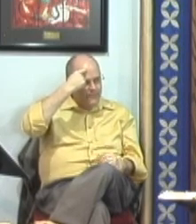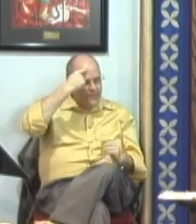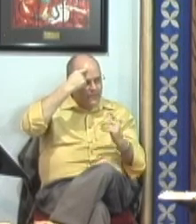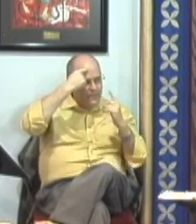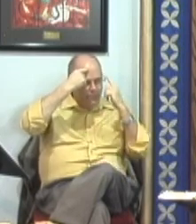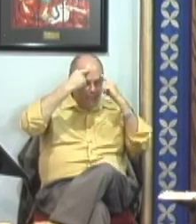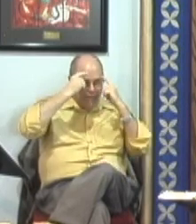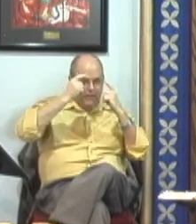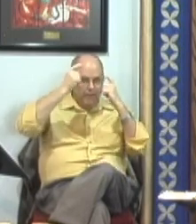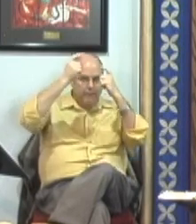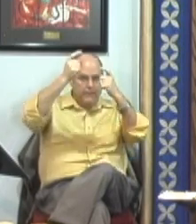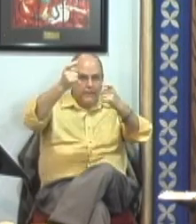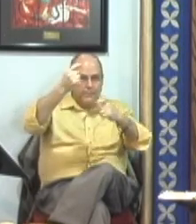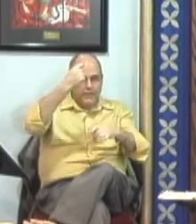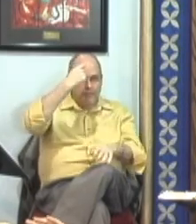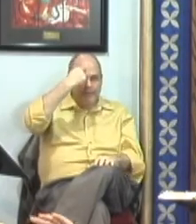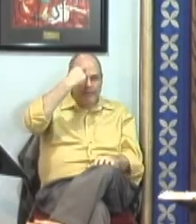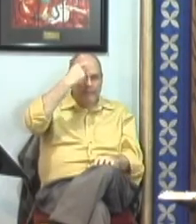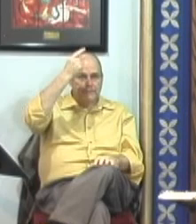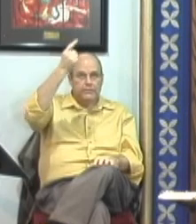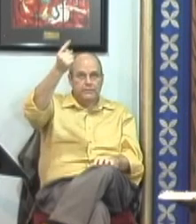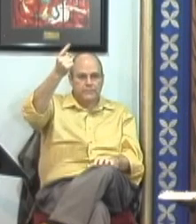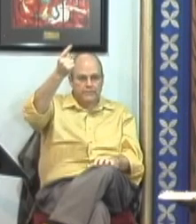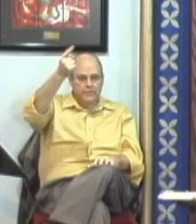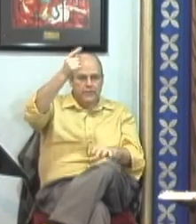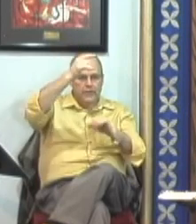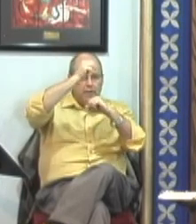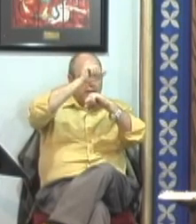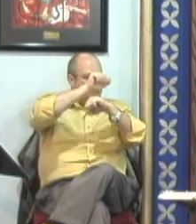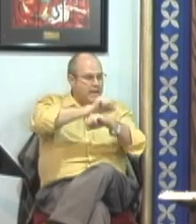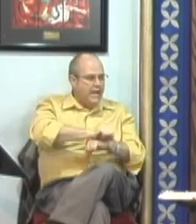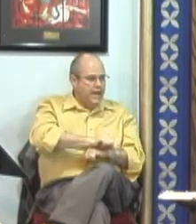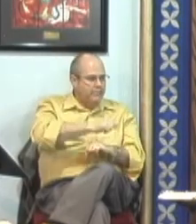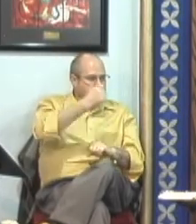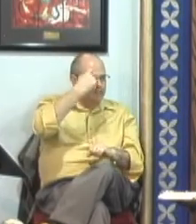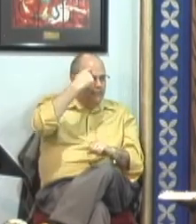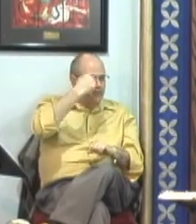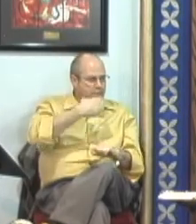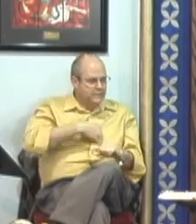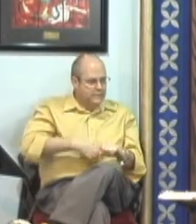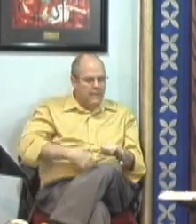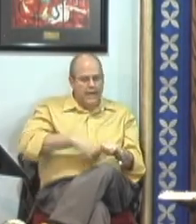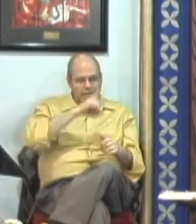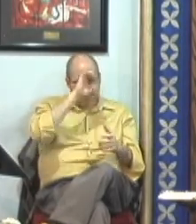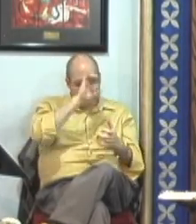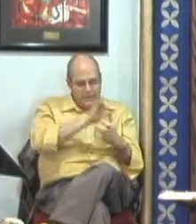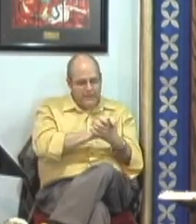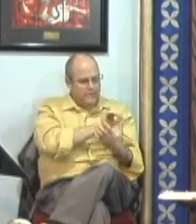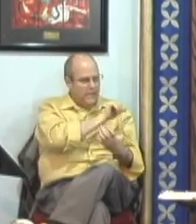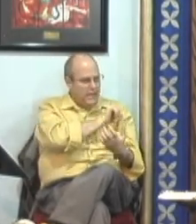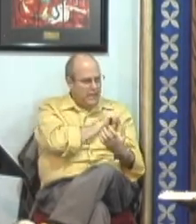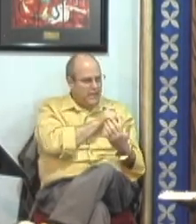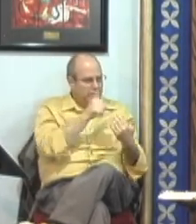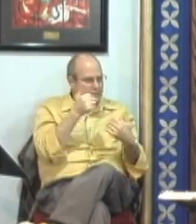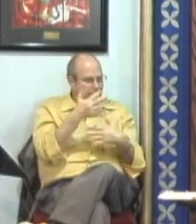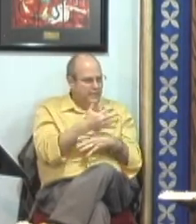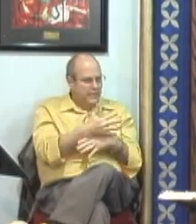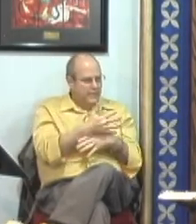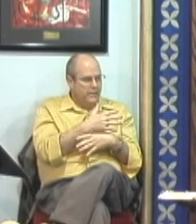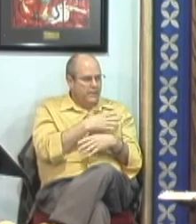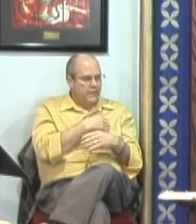We offer our thinking up to you, our habits of thought, our desires, our beliefs, our attitudes, our fears,